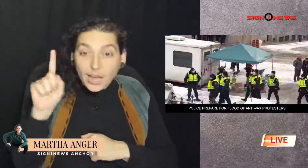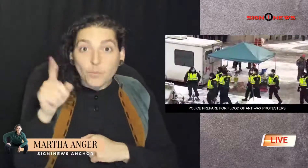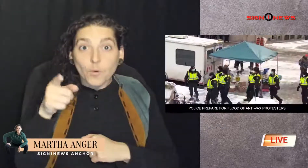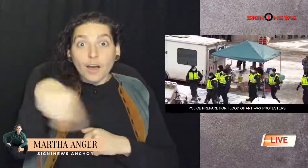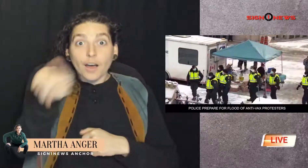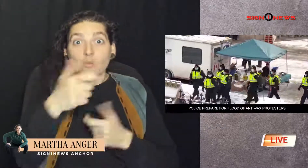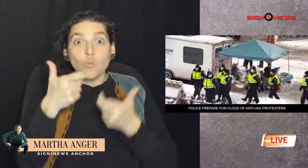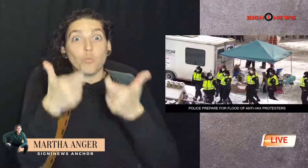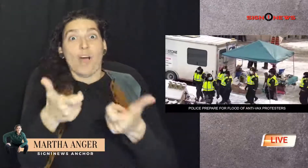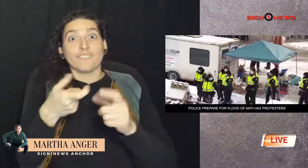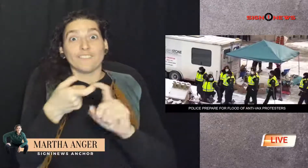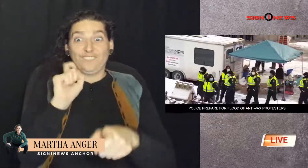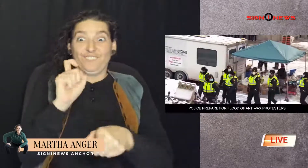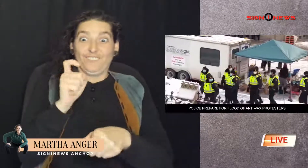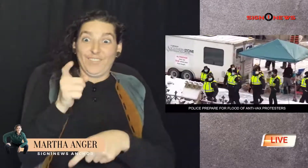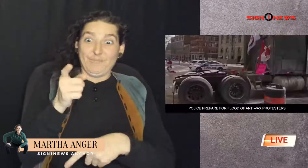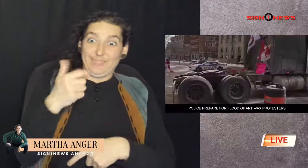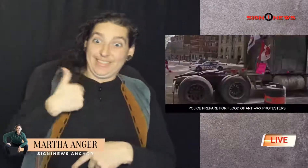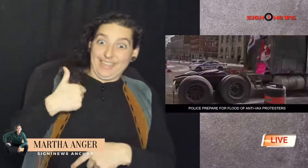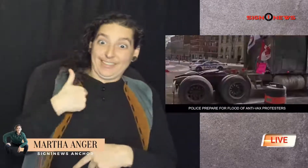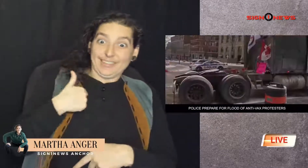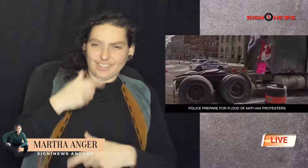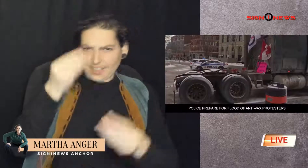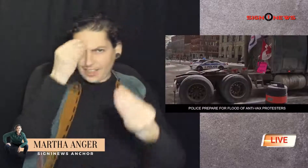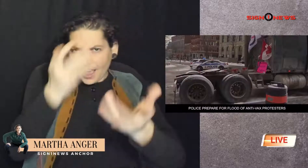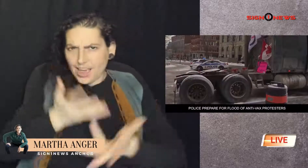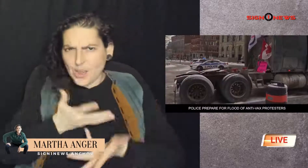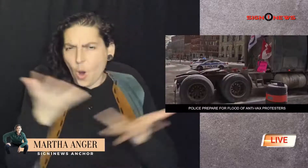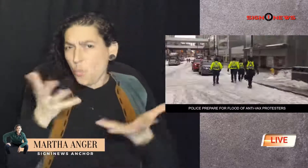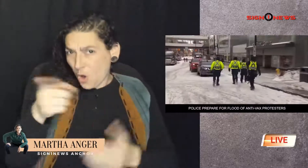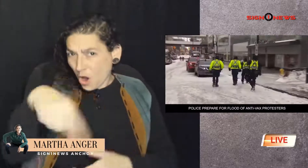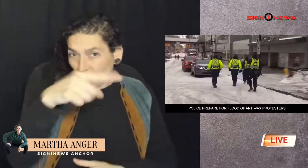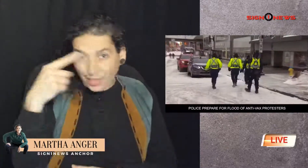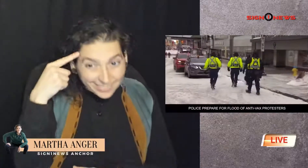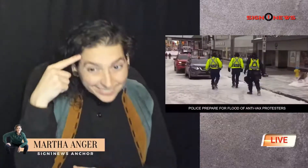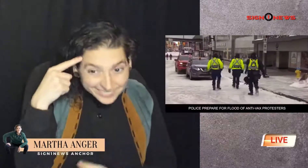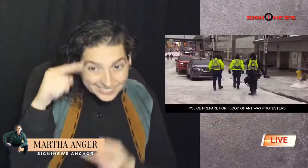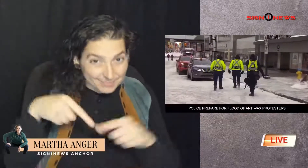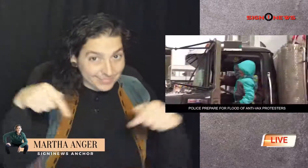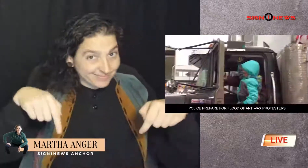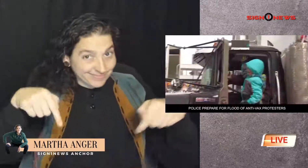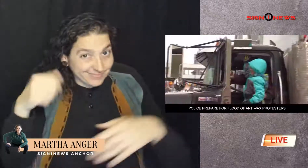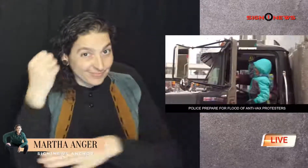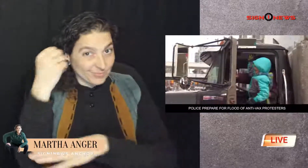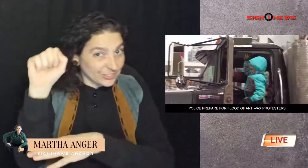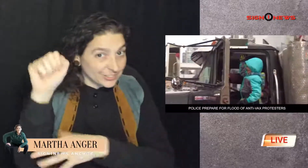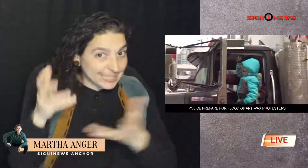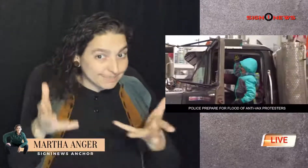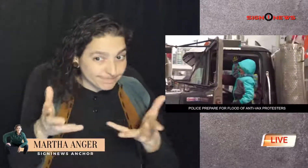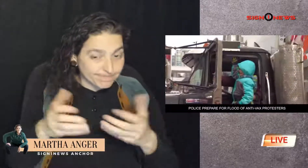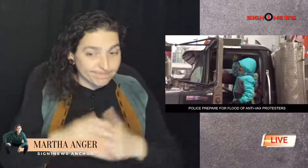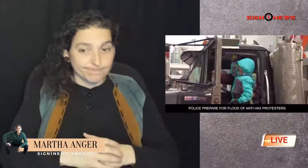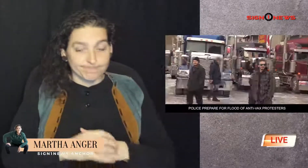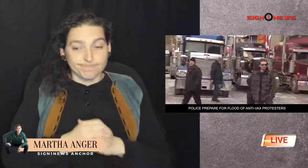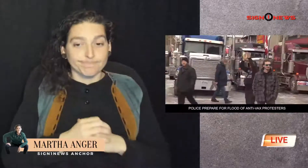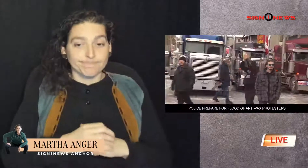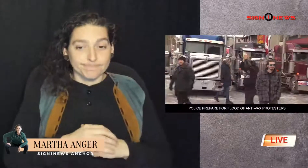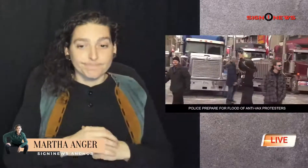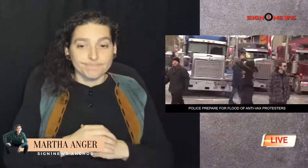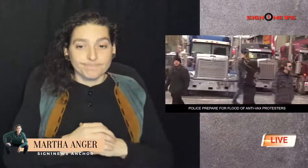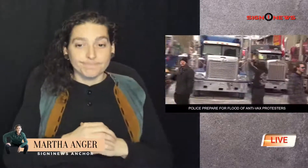times. If there's anyone watching us from Canada right now, let us know what you think about this protest.